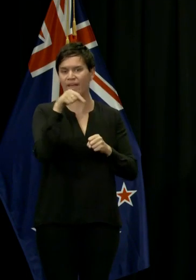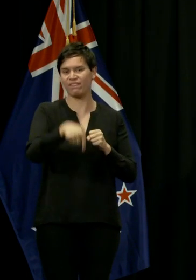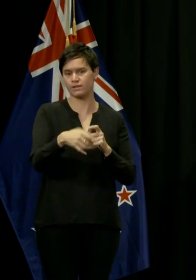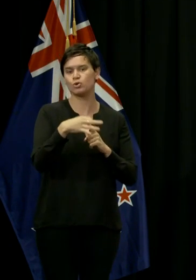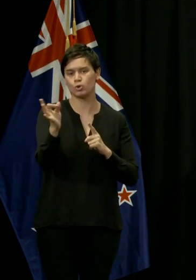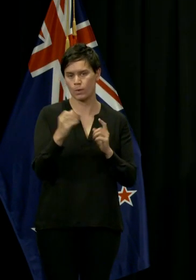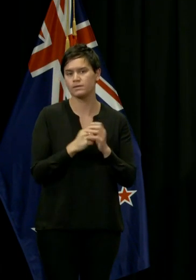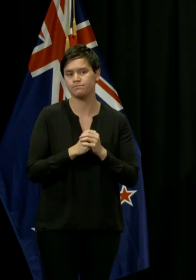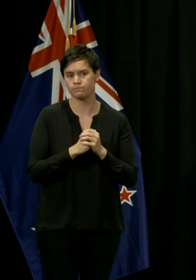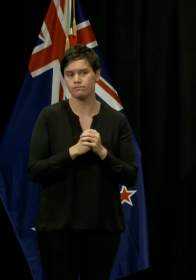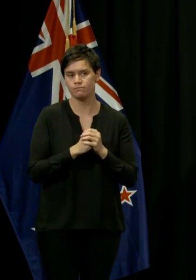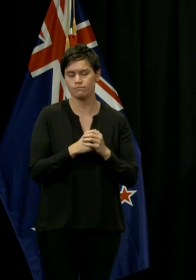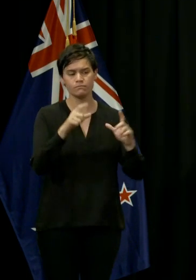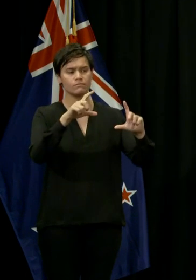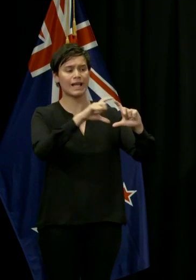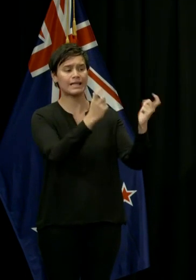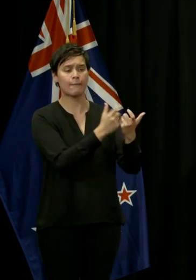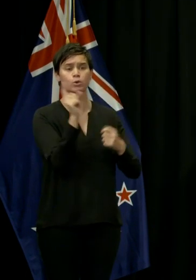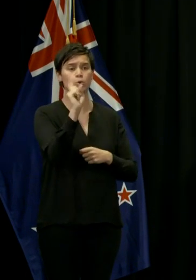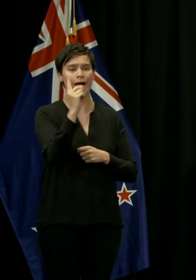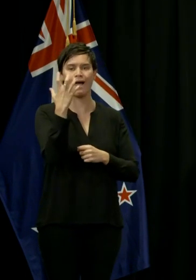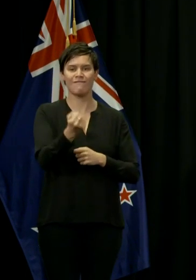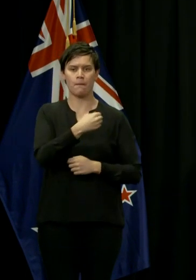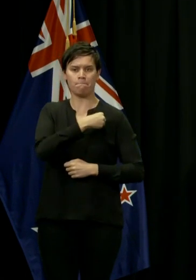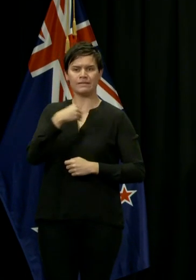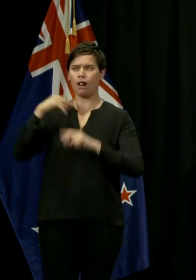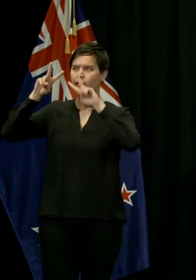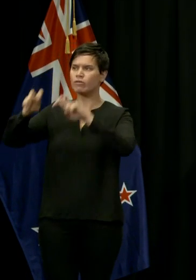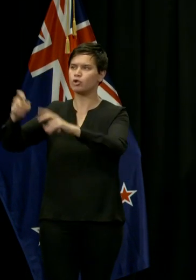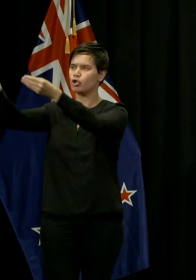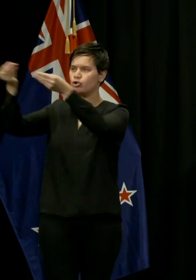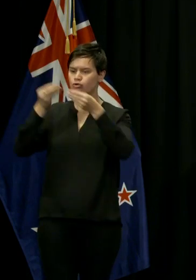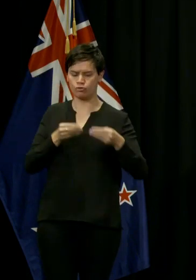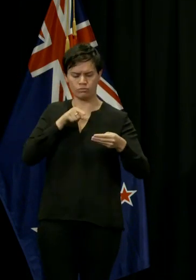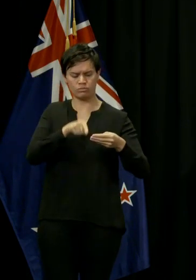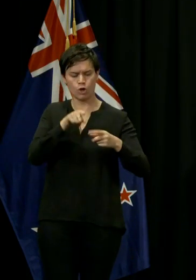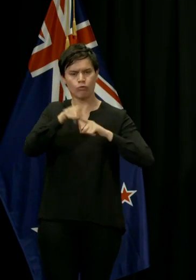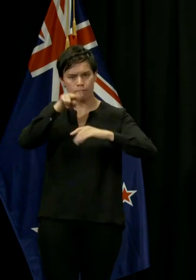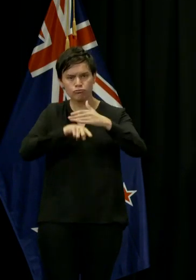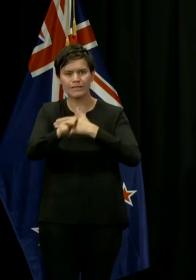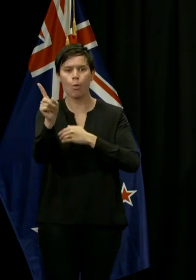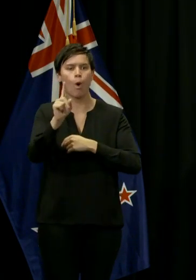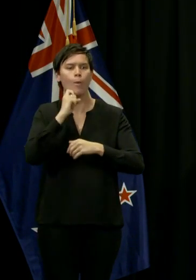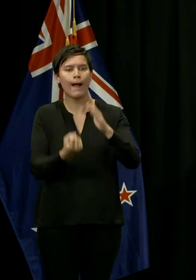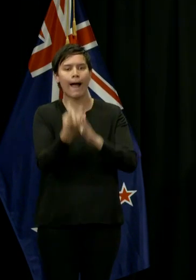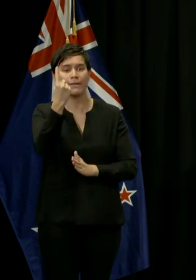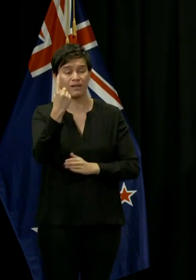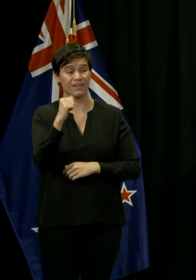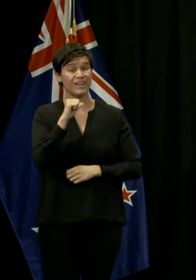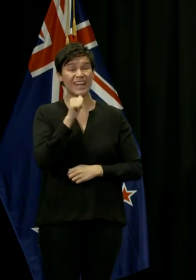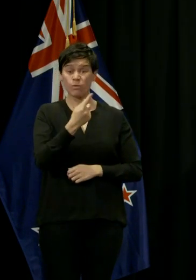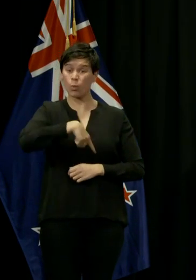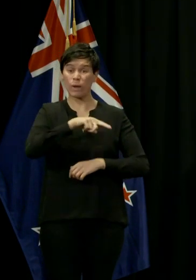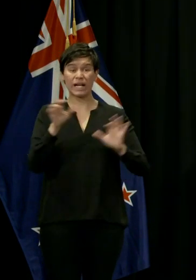Medical modelling considered by Cabinet today suggests that without the measures I have just announced, up to tens of thousands of New Zealanders could die